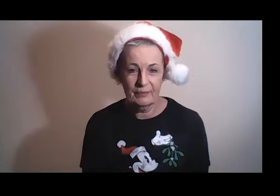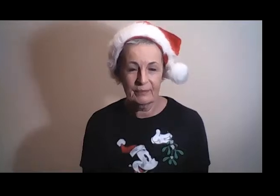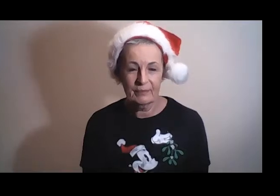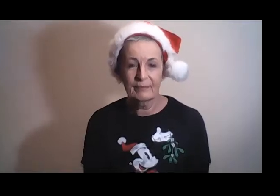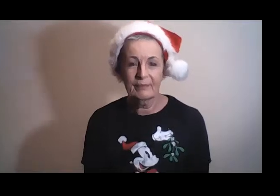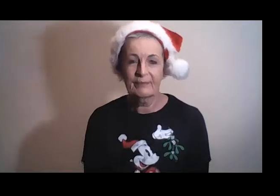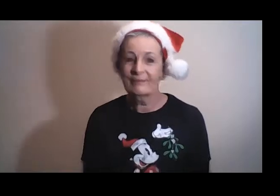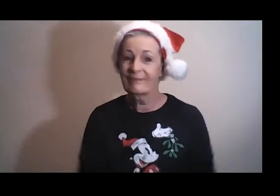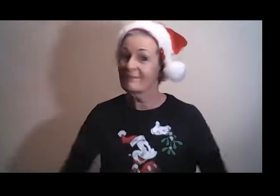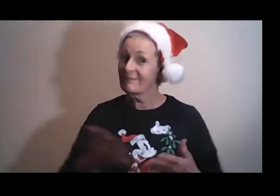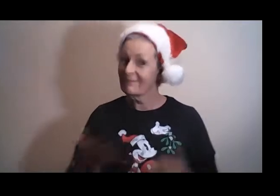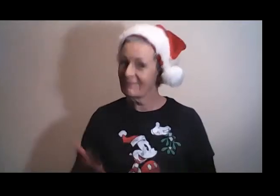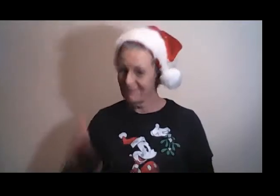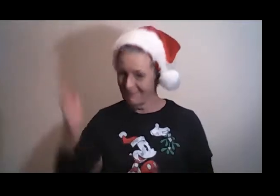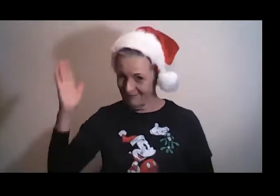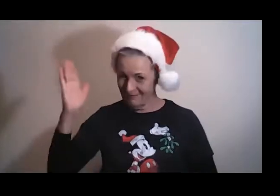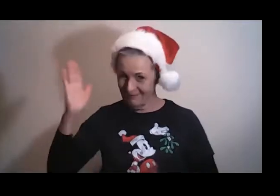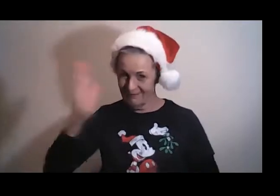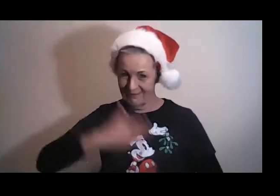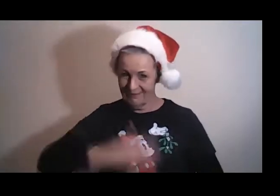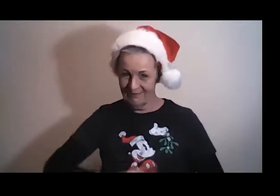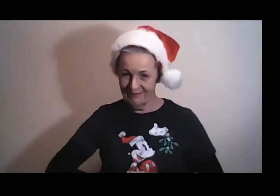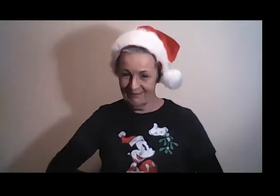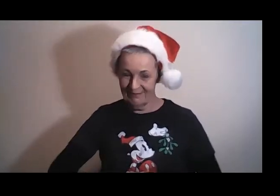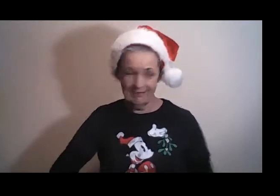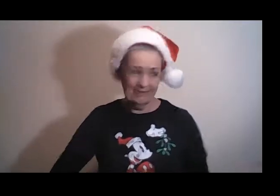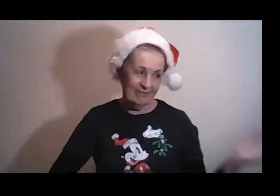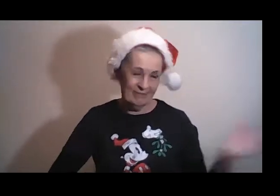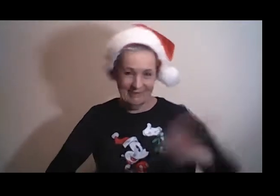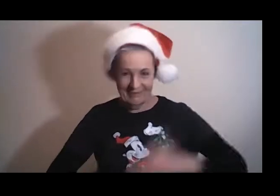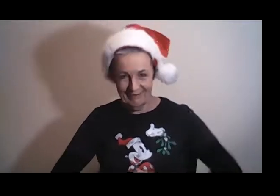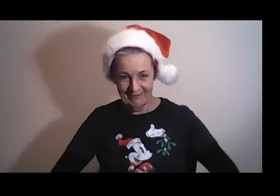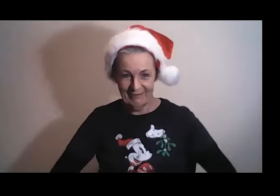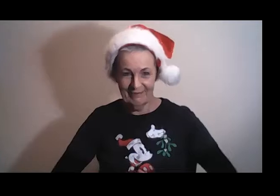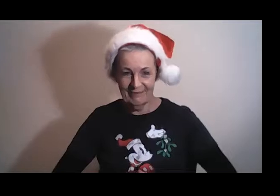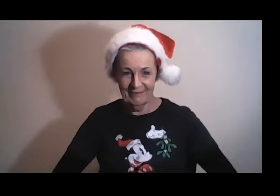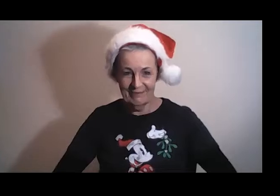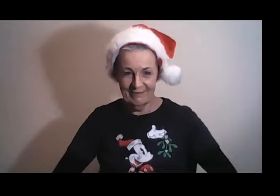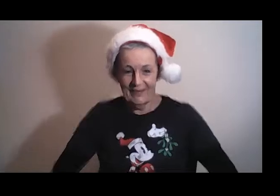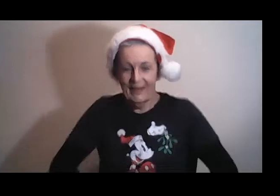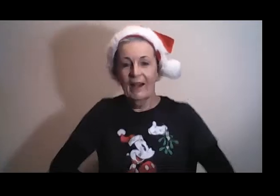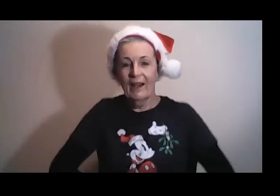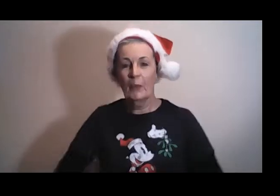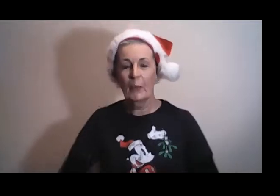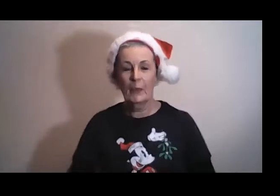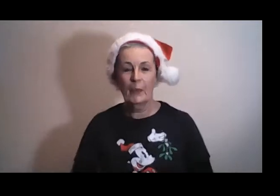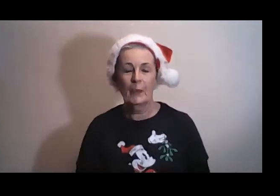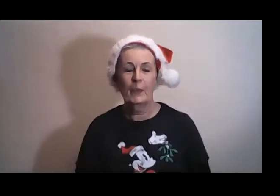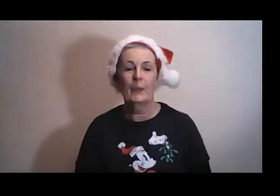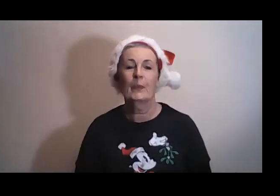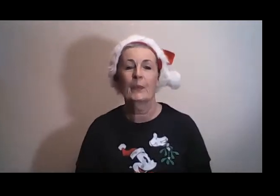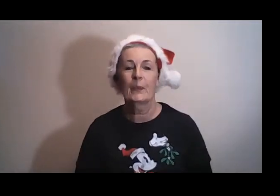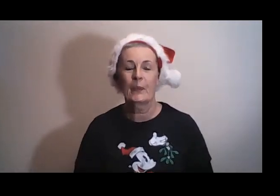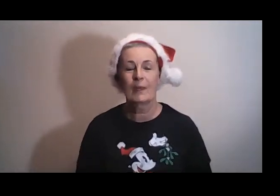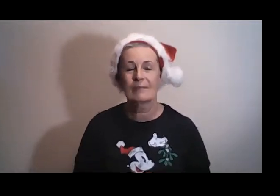And there we go. Right, left. Okay. And relax. Remember, your